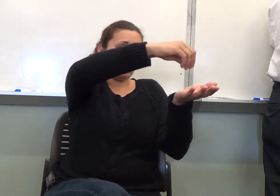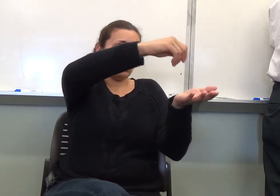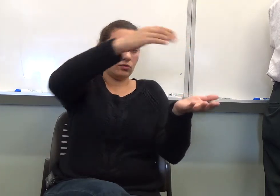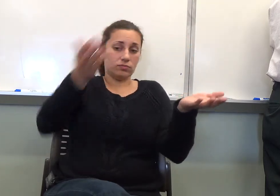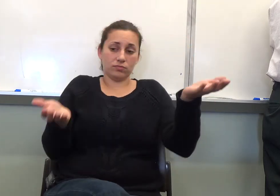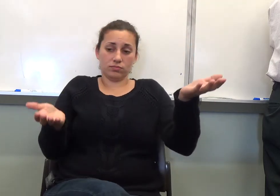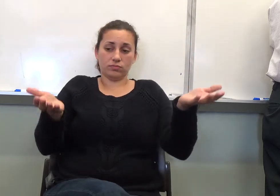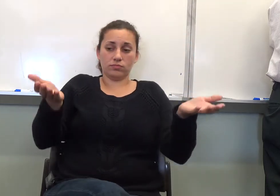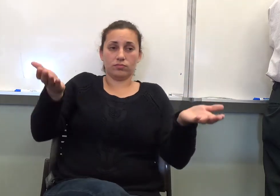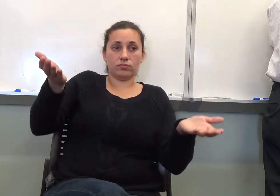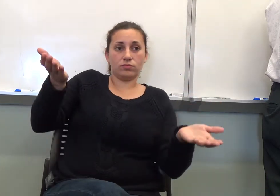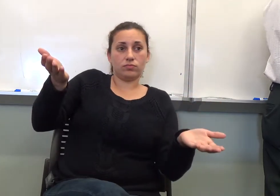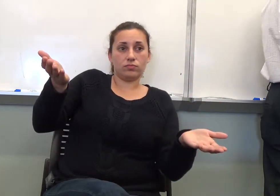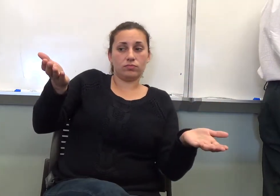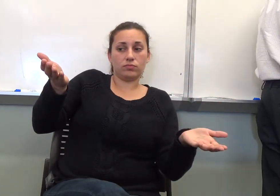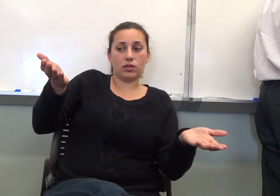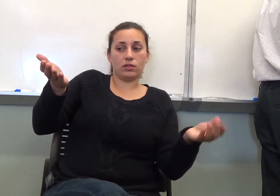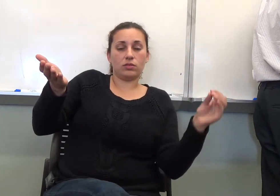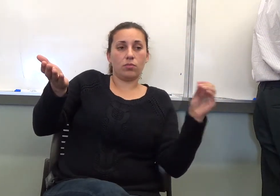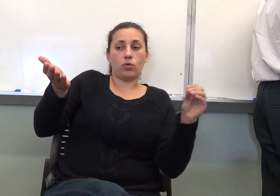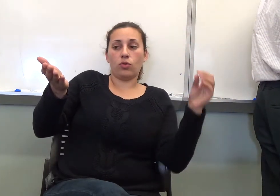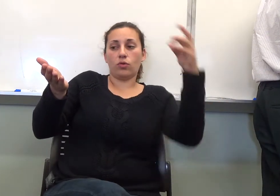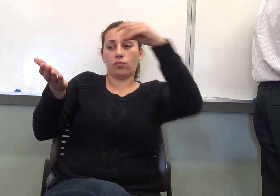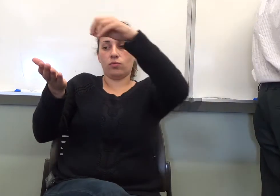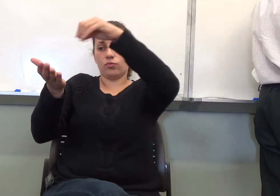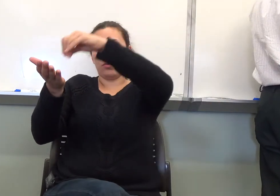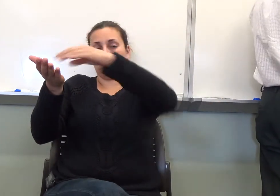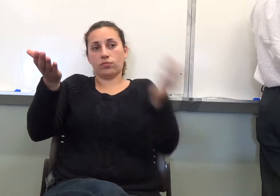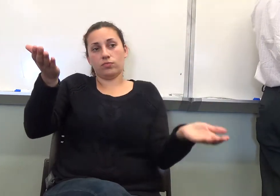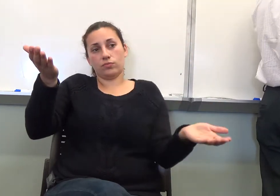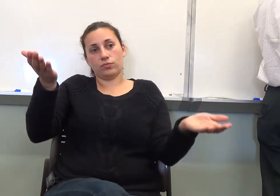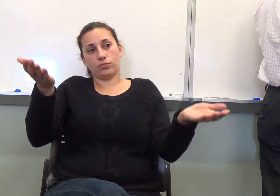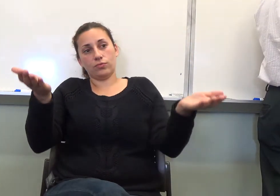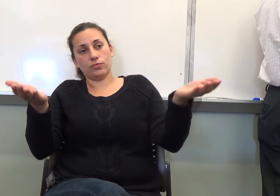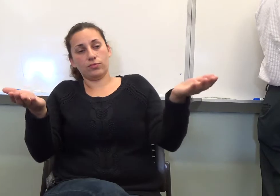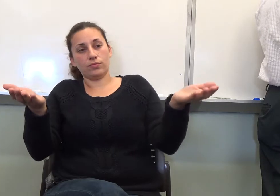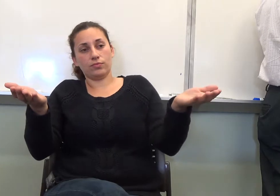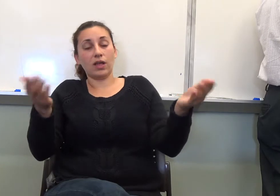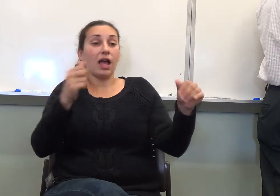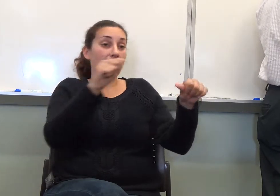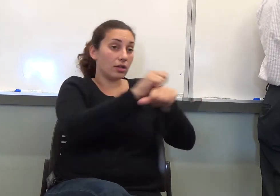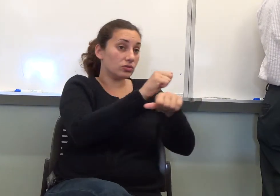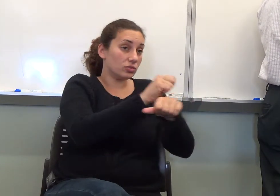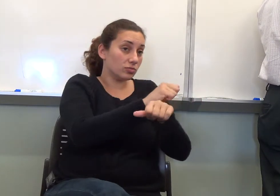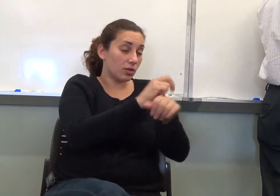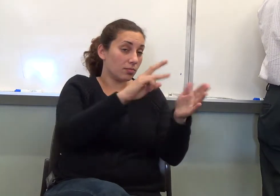back into balance. Huh? Right? Algebra means, what's the definition of it?